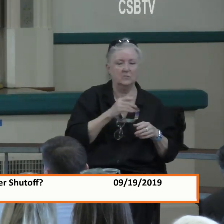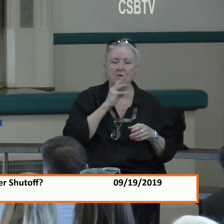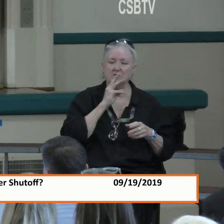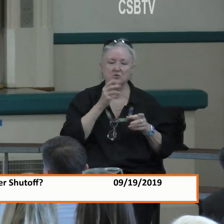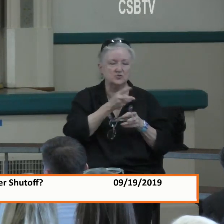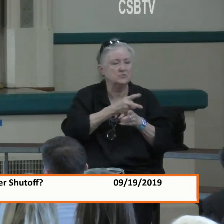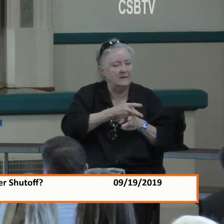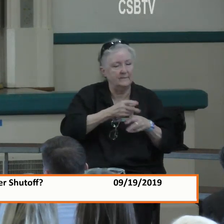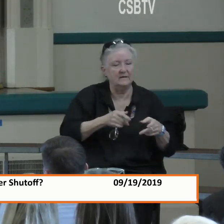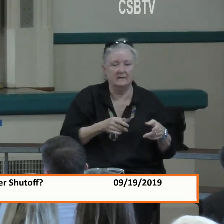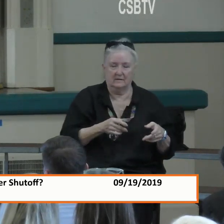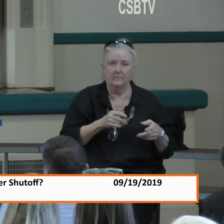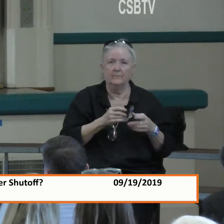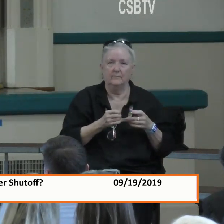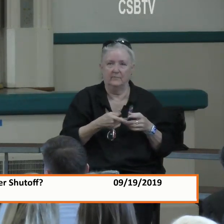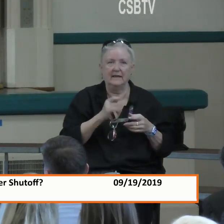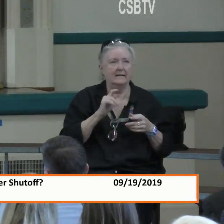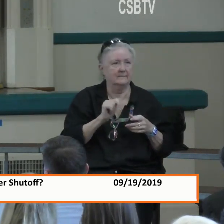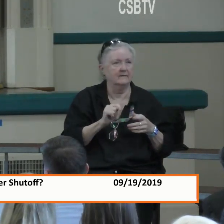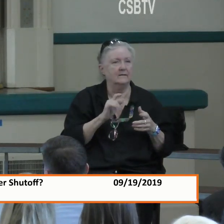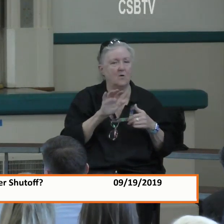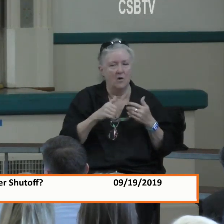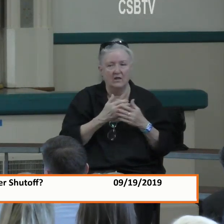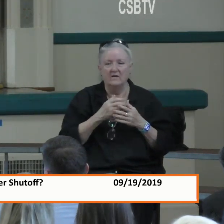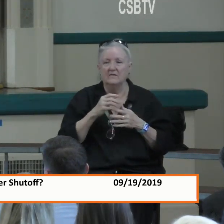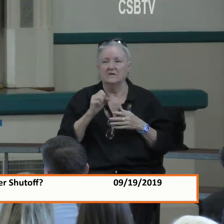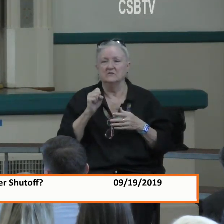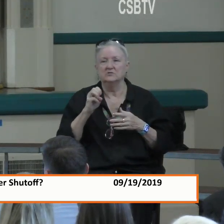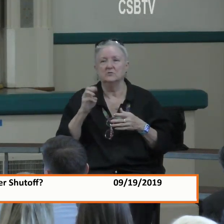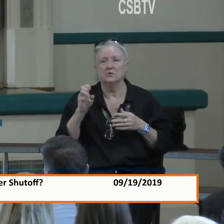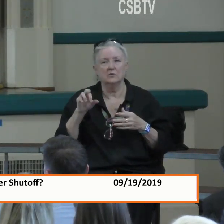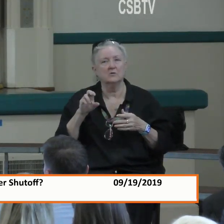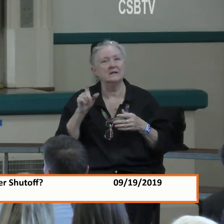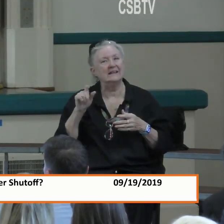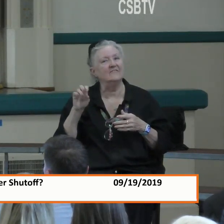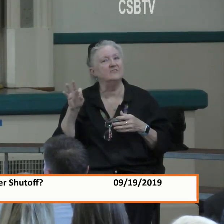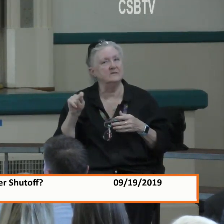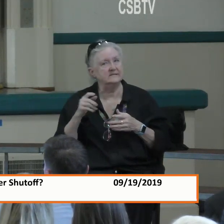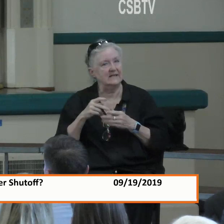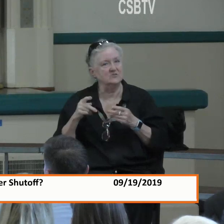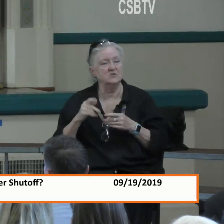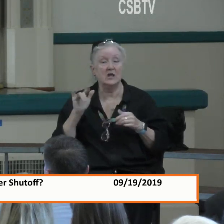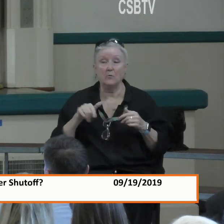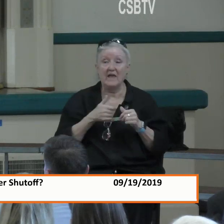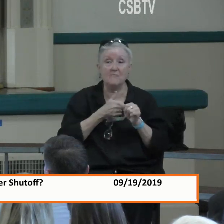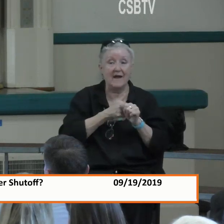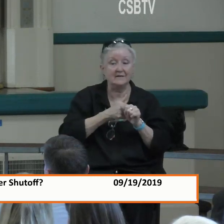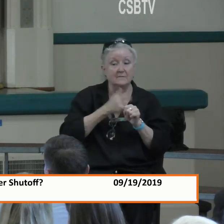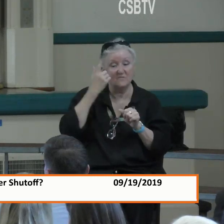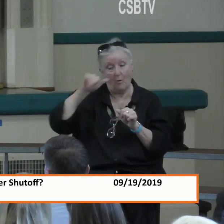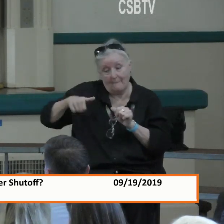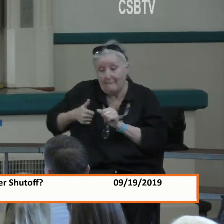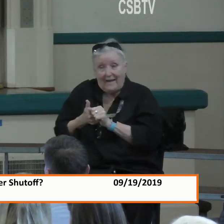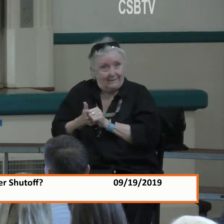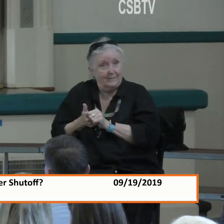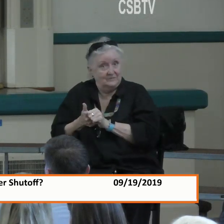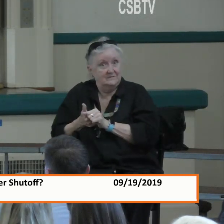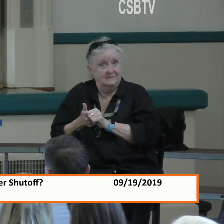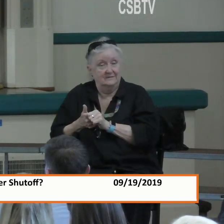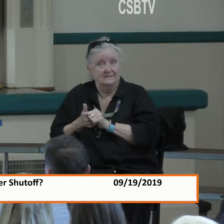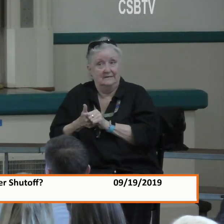our sewer lift stations. We also have backups to our backups. So given